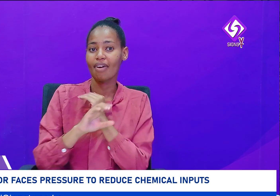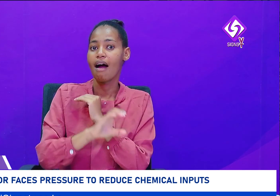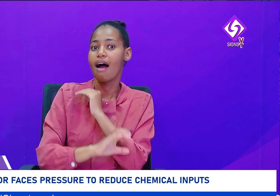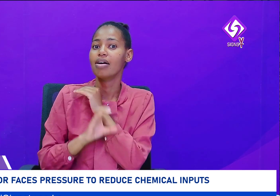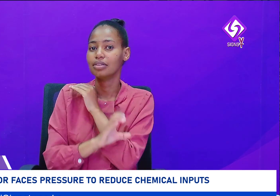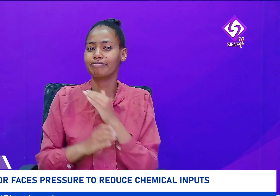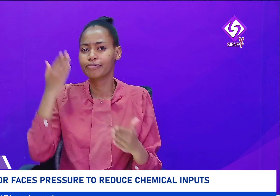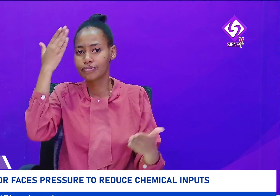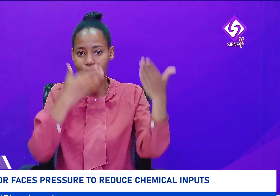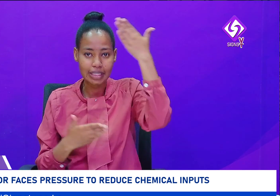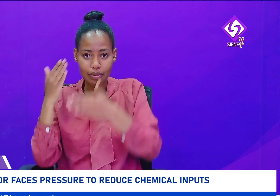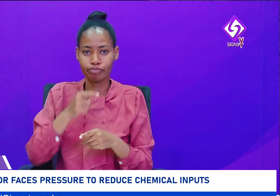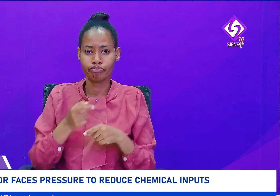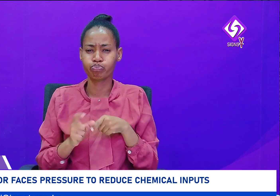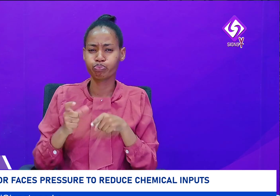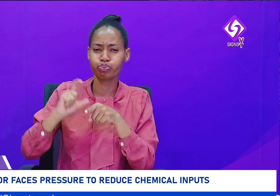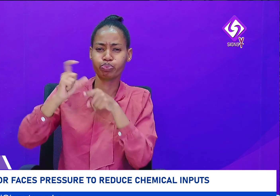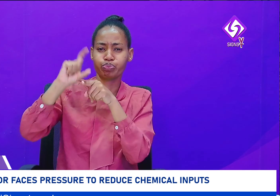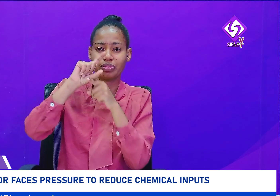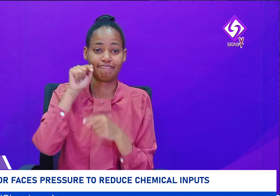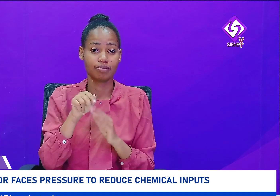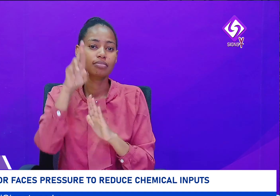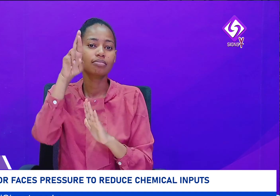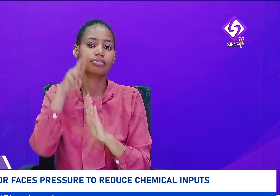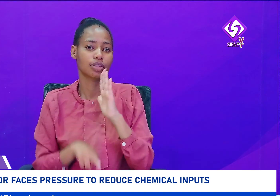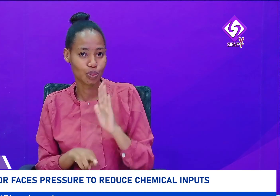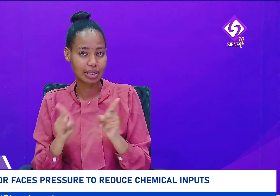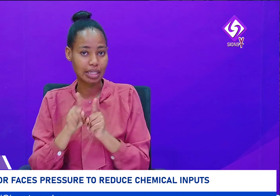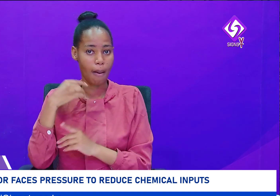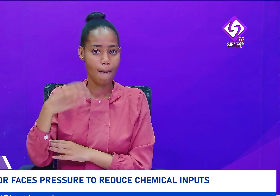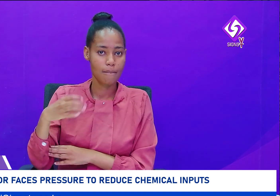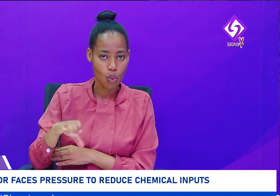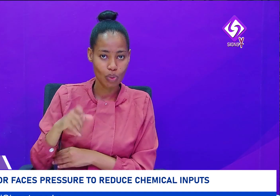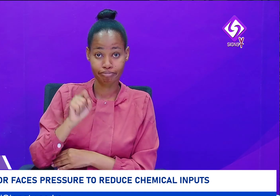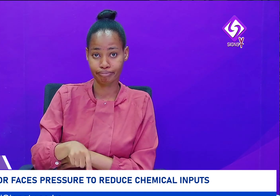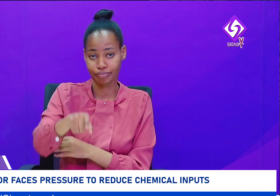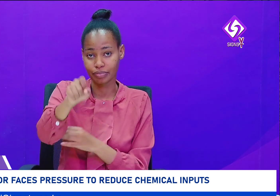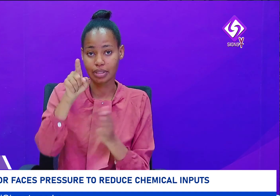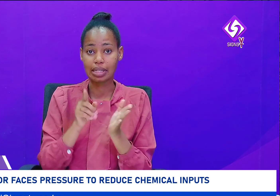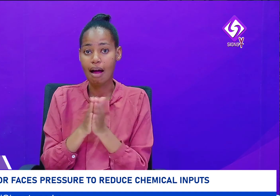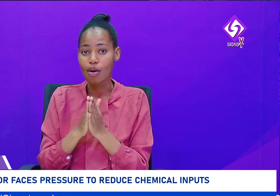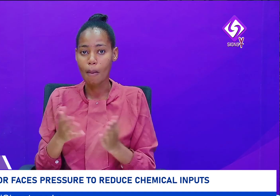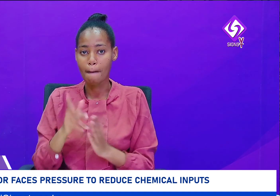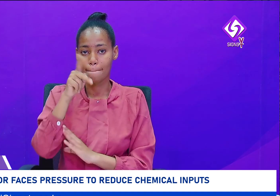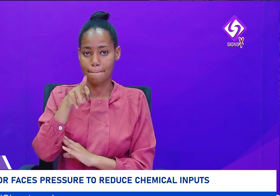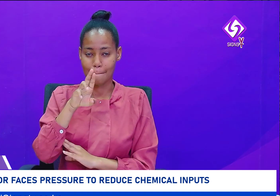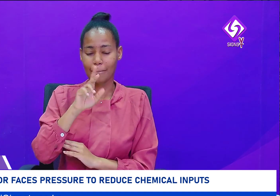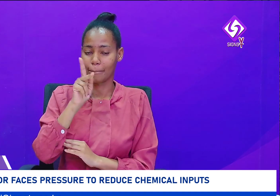the agricultural sector in the country is facing increasing pressure to reduce its reliance on chemical